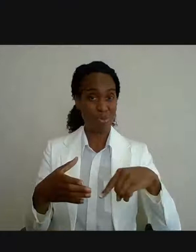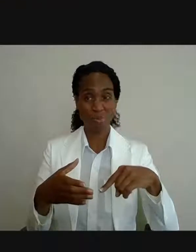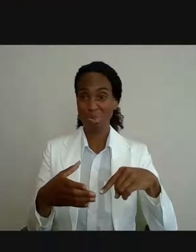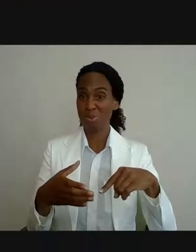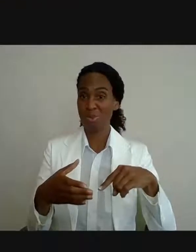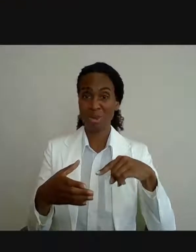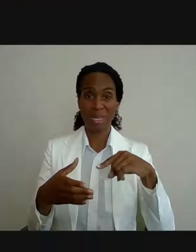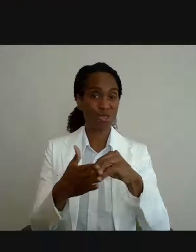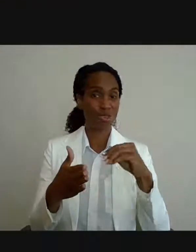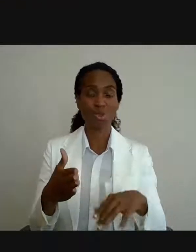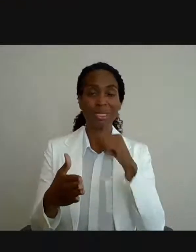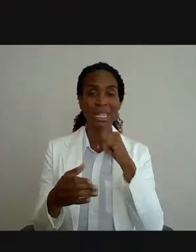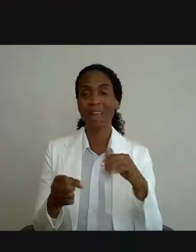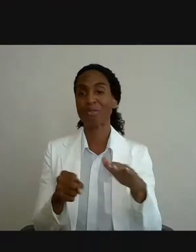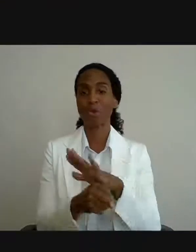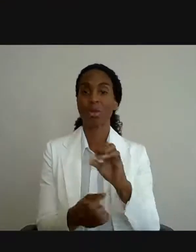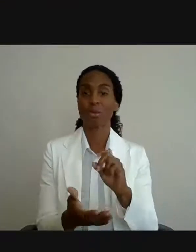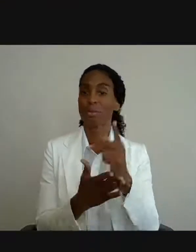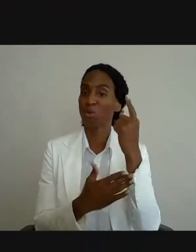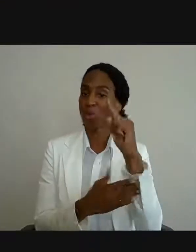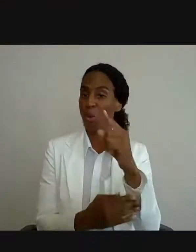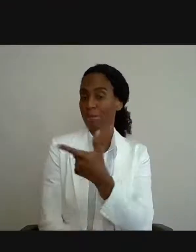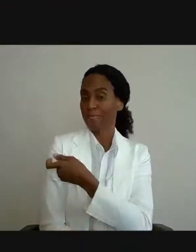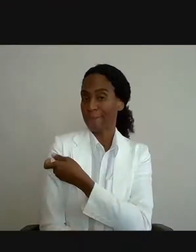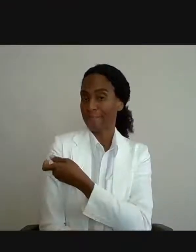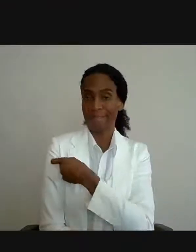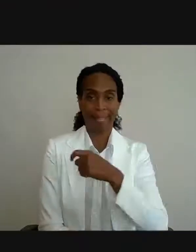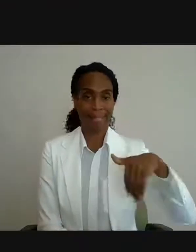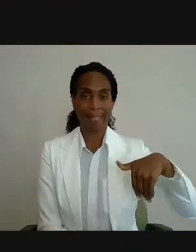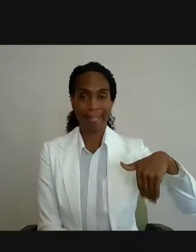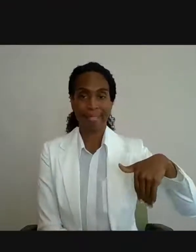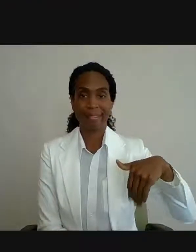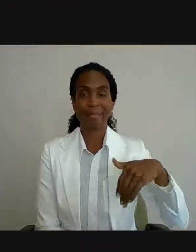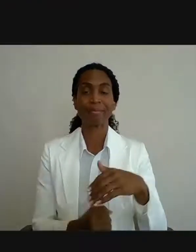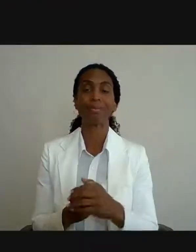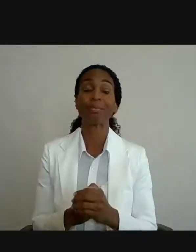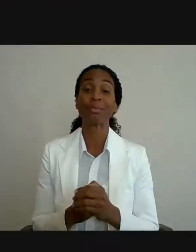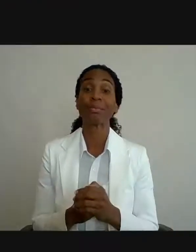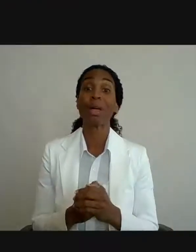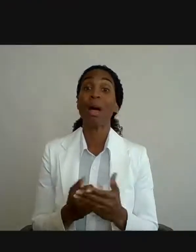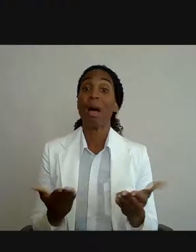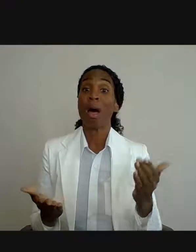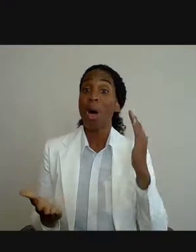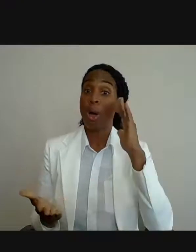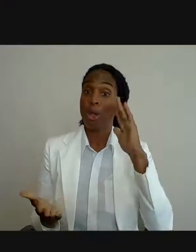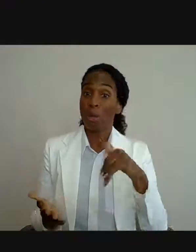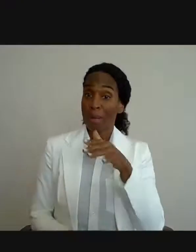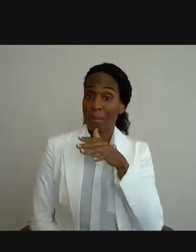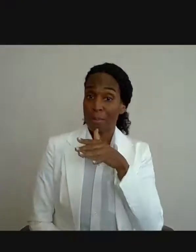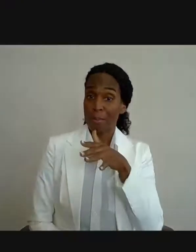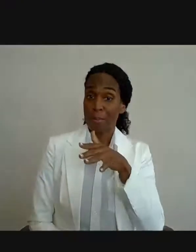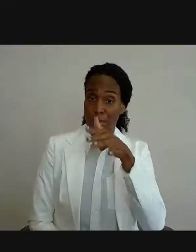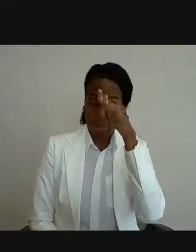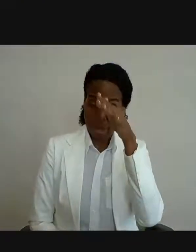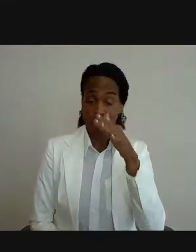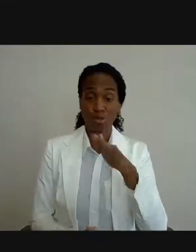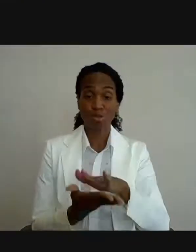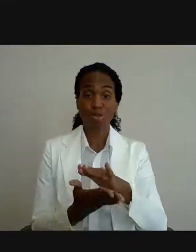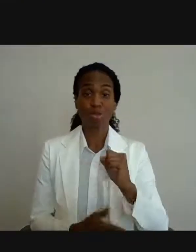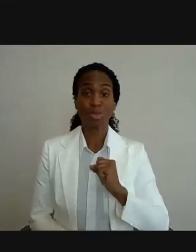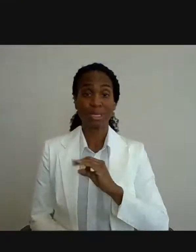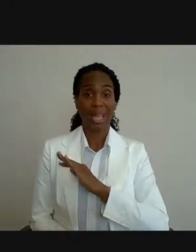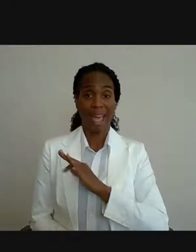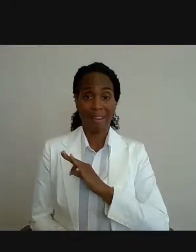the vaccine. However, we know that parents and school staff are already planning for next